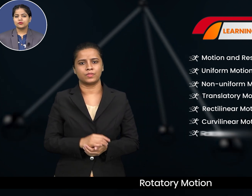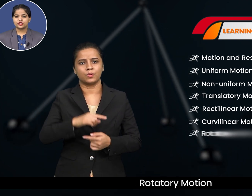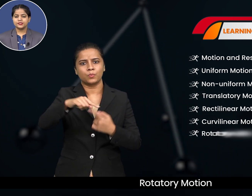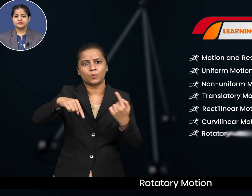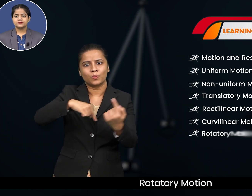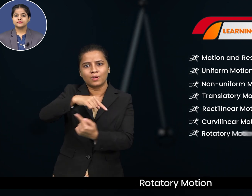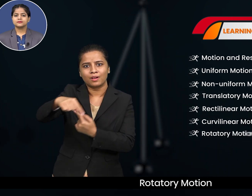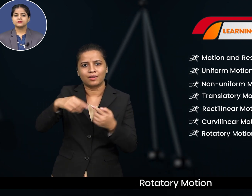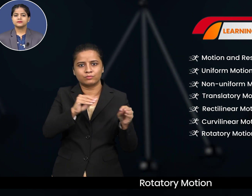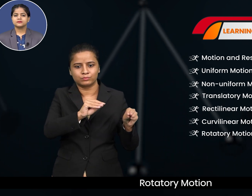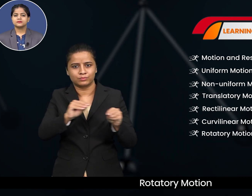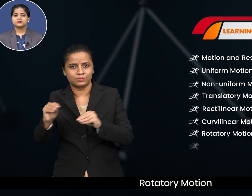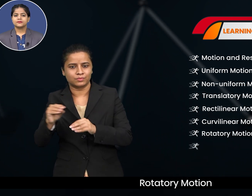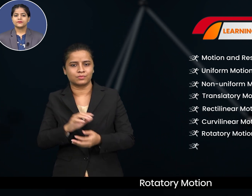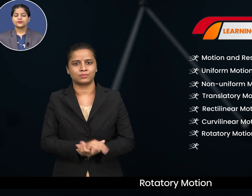rotatory motion,